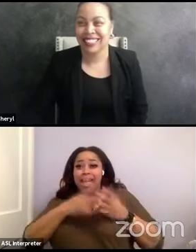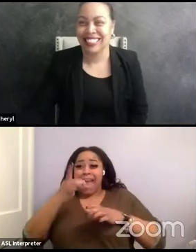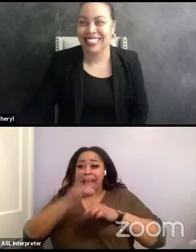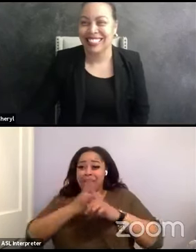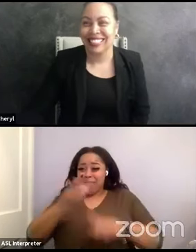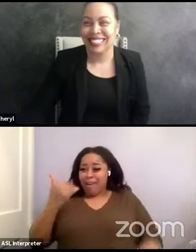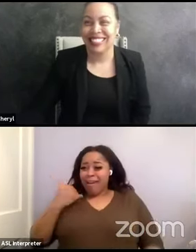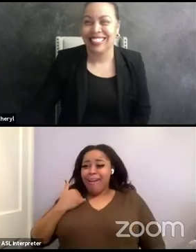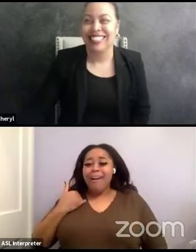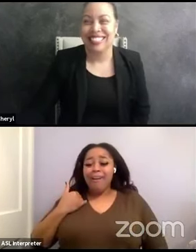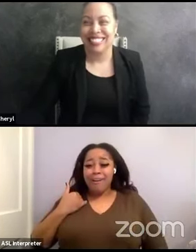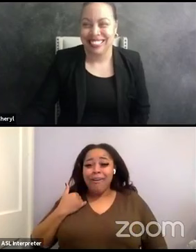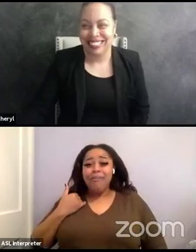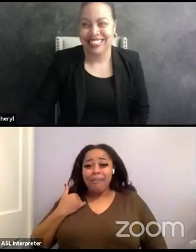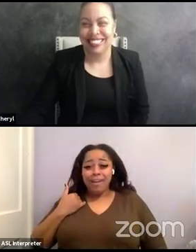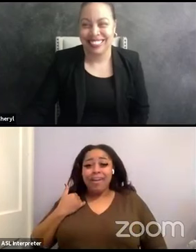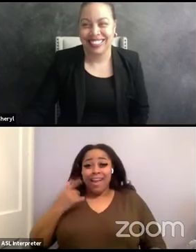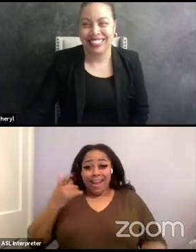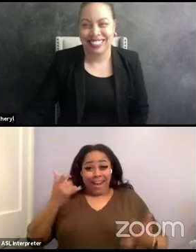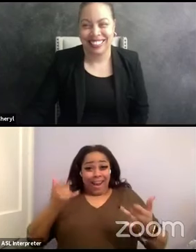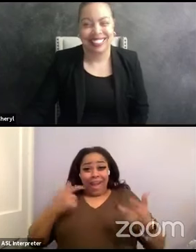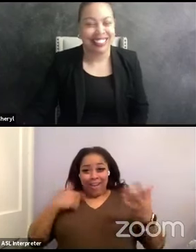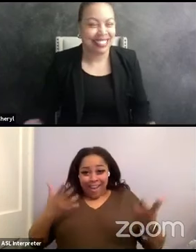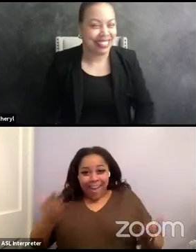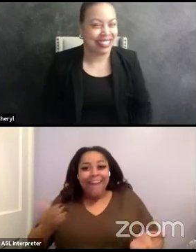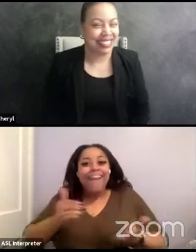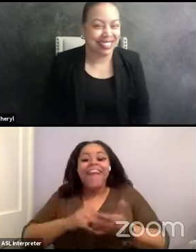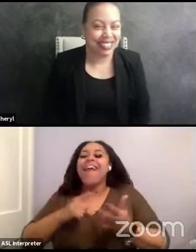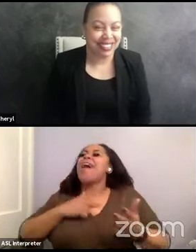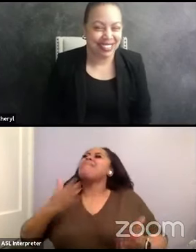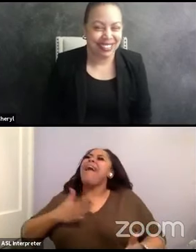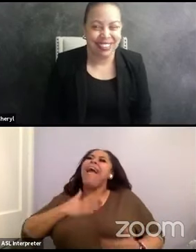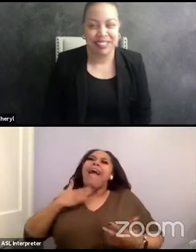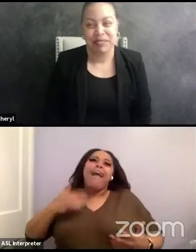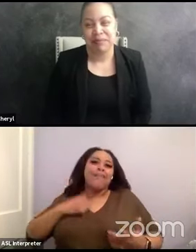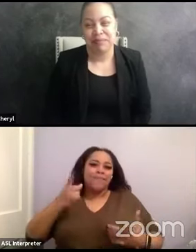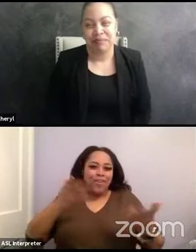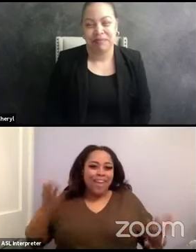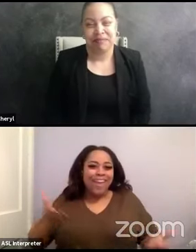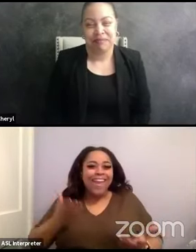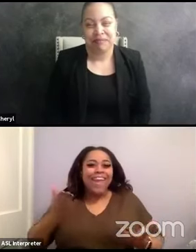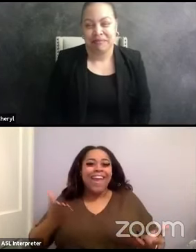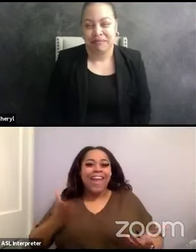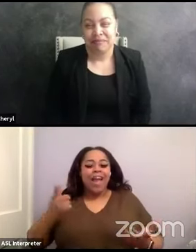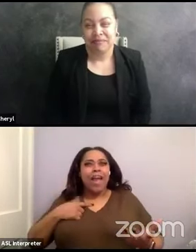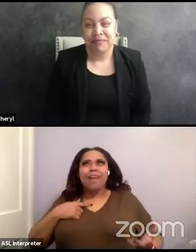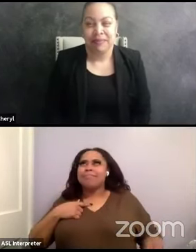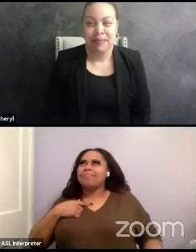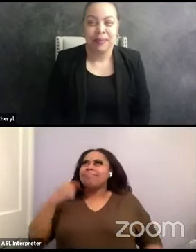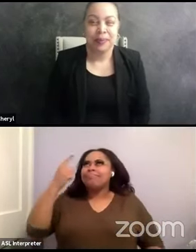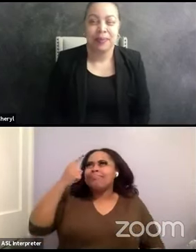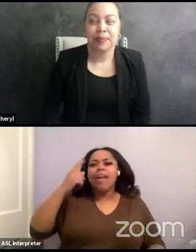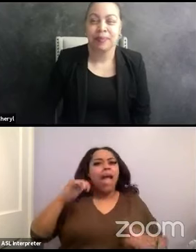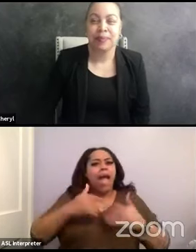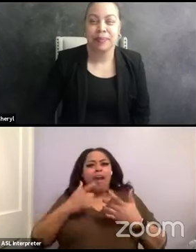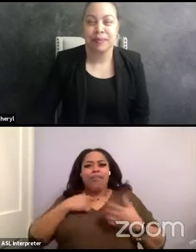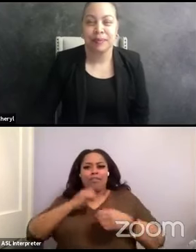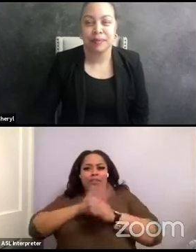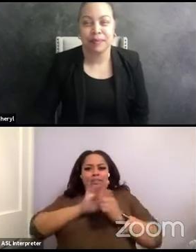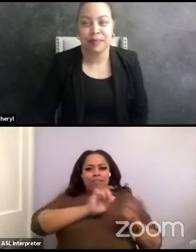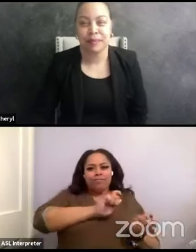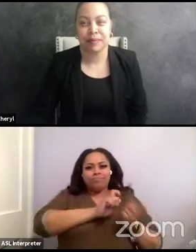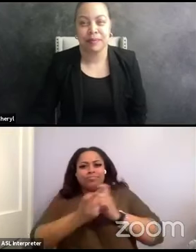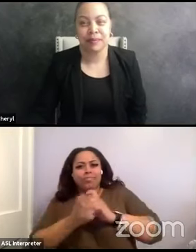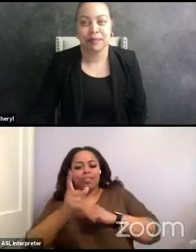ago, and now we're here again, and I'm very happy to have you here. And I was just wondering, like, how has COVID shifted